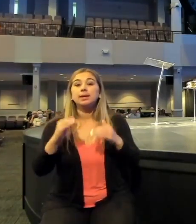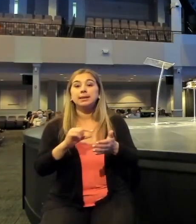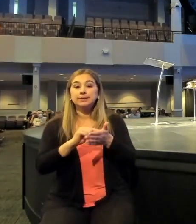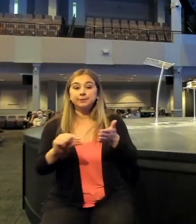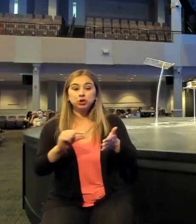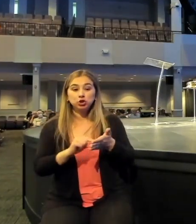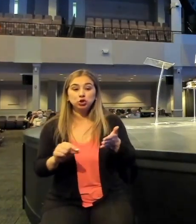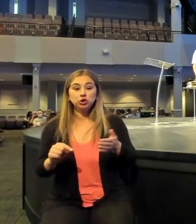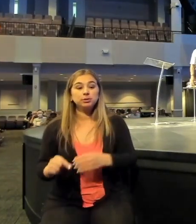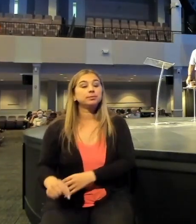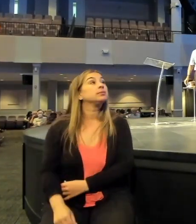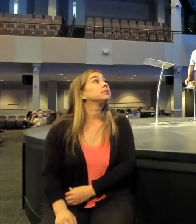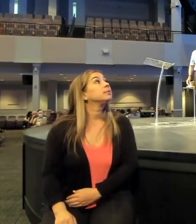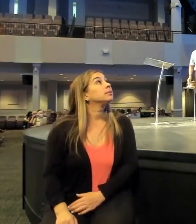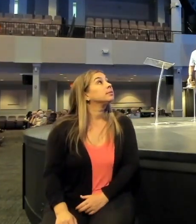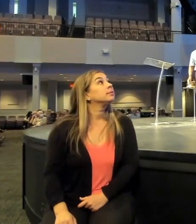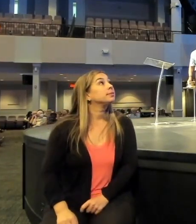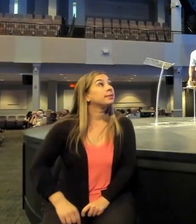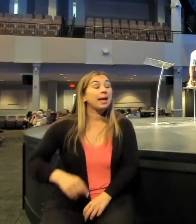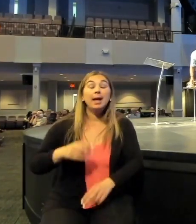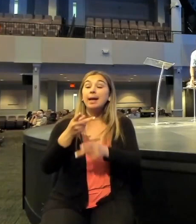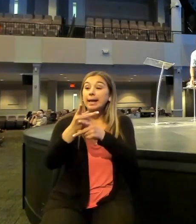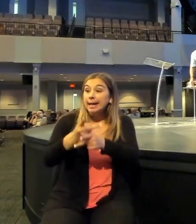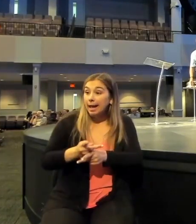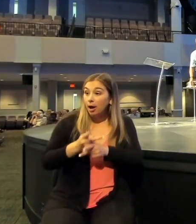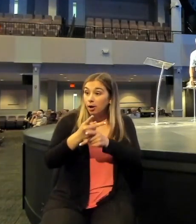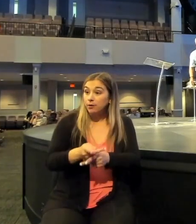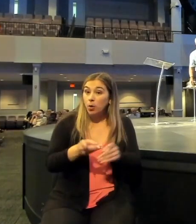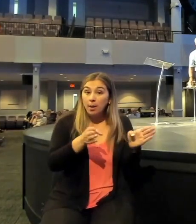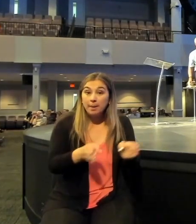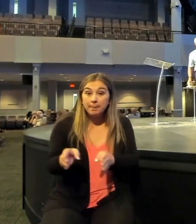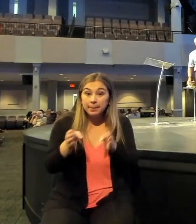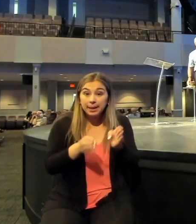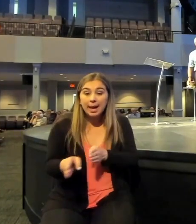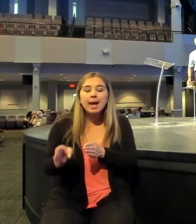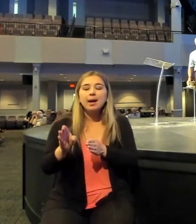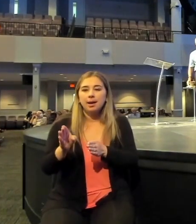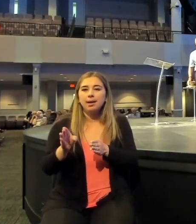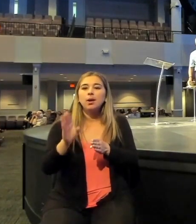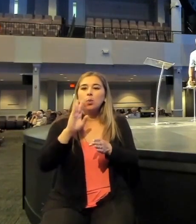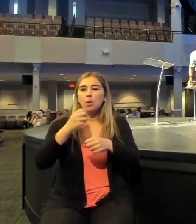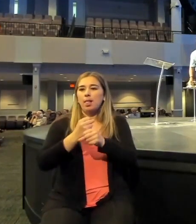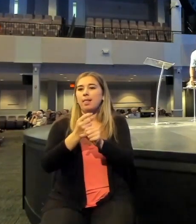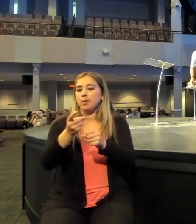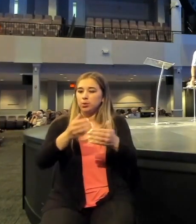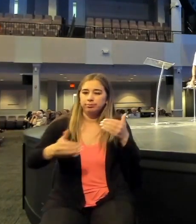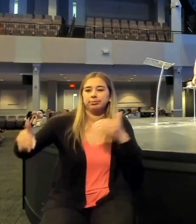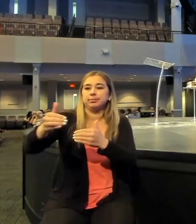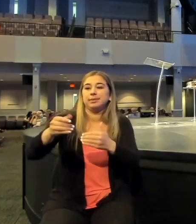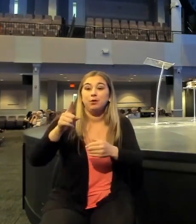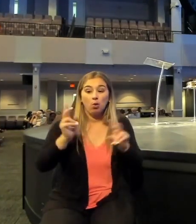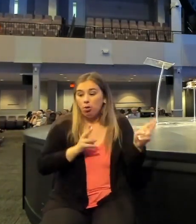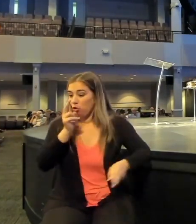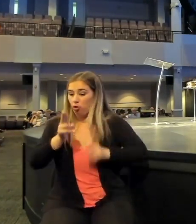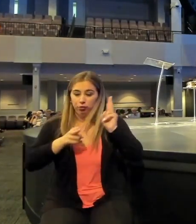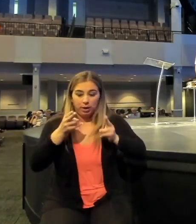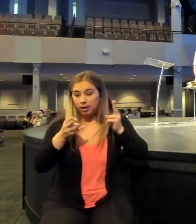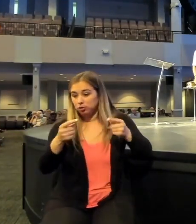Proverbs 21:5. Careful planning puts you ahead in the long run. Hurry and scurry puts you